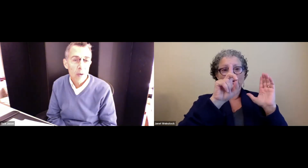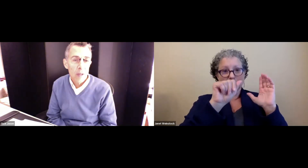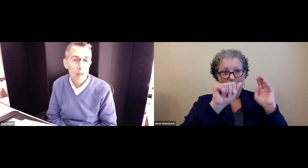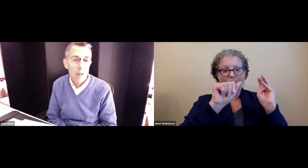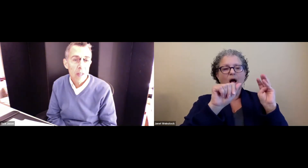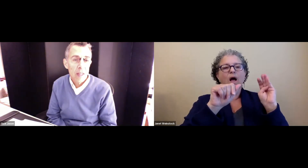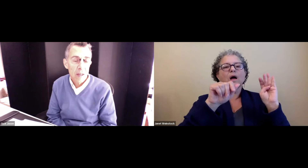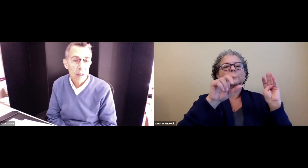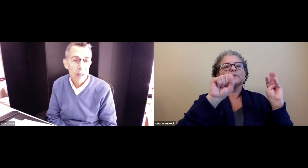was Hilda,